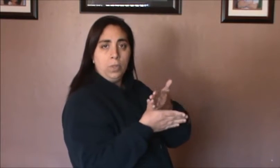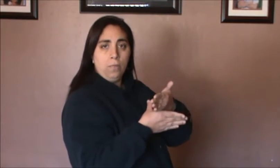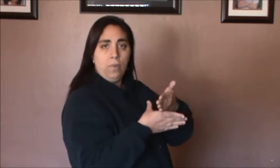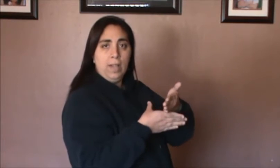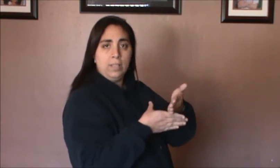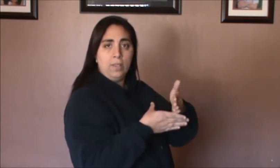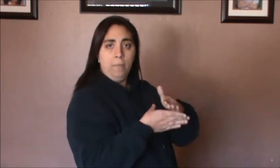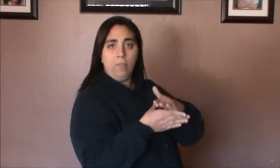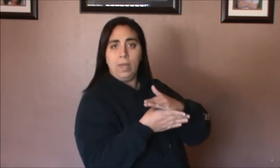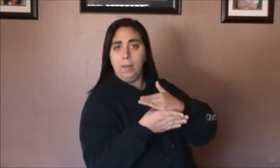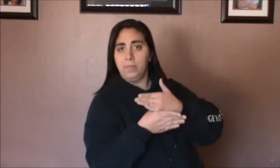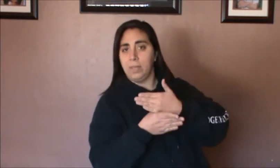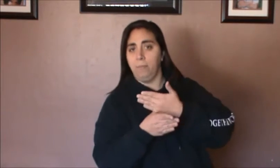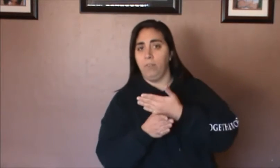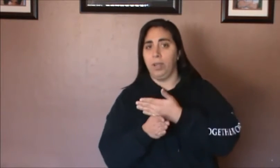your friends, some for them, some for you.